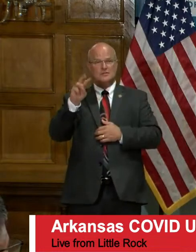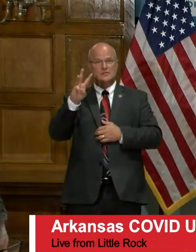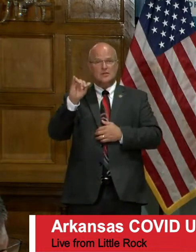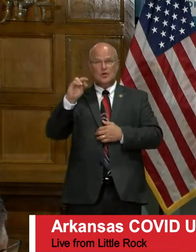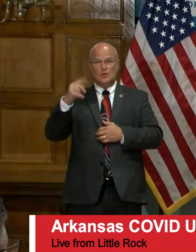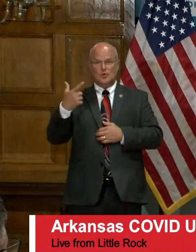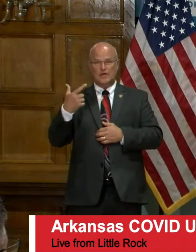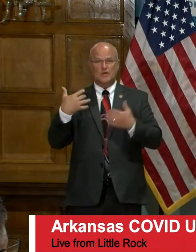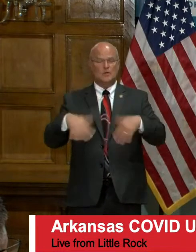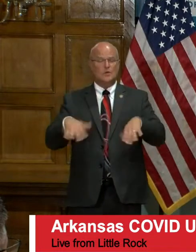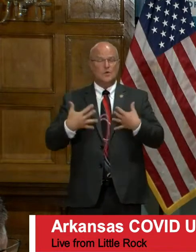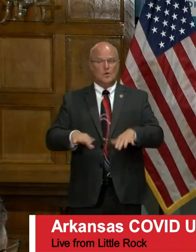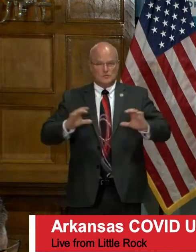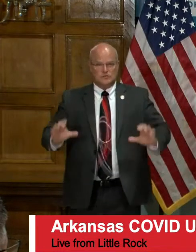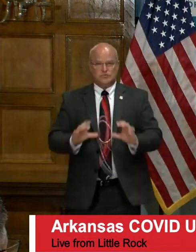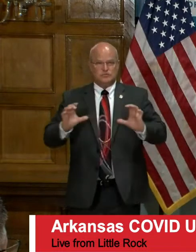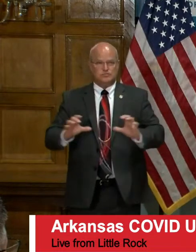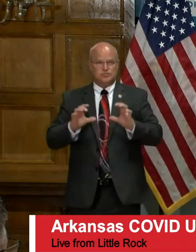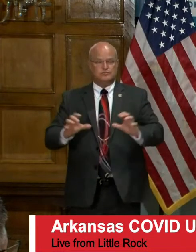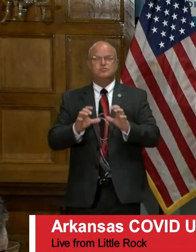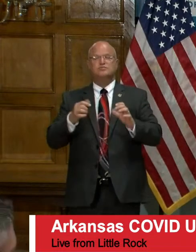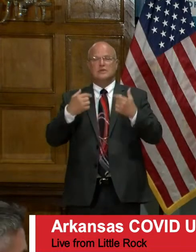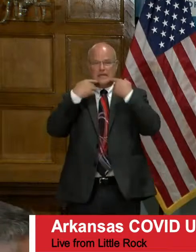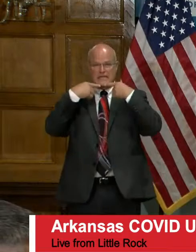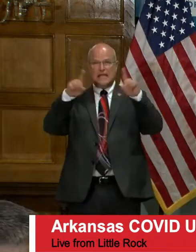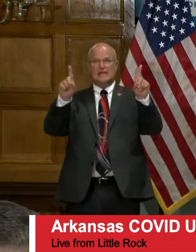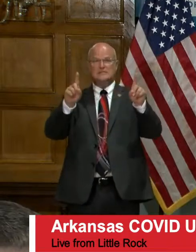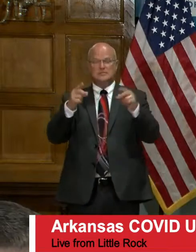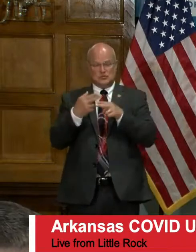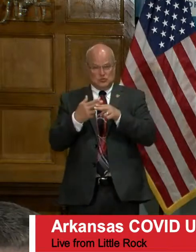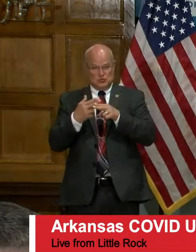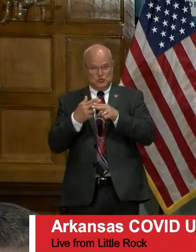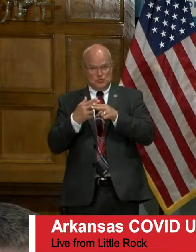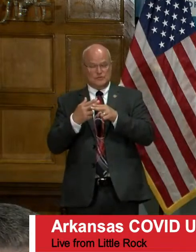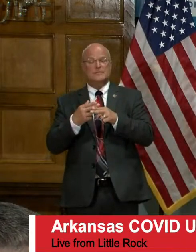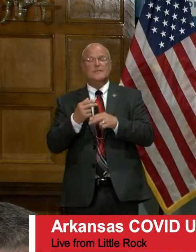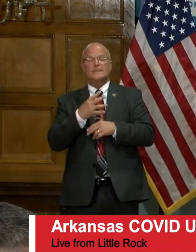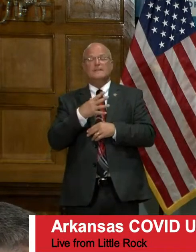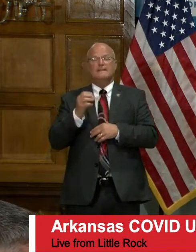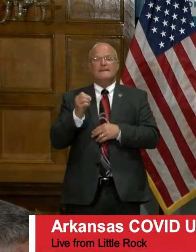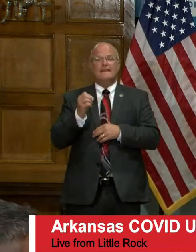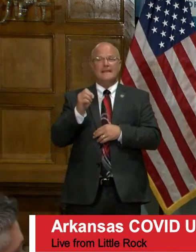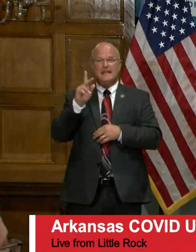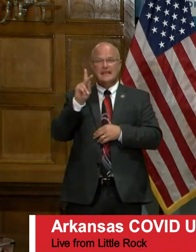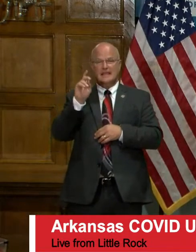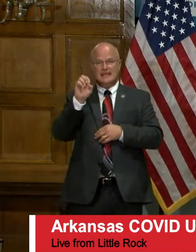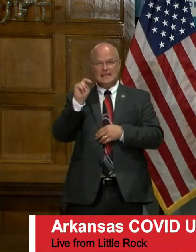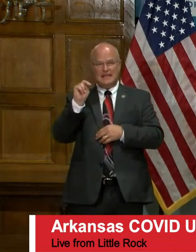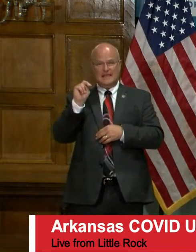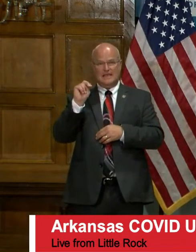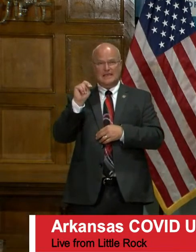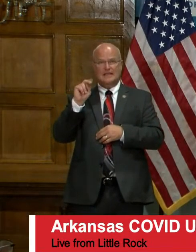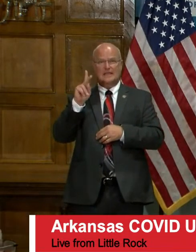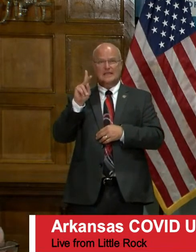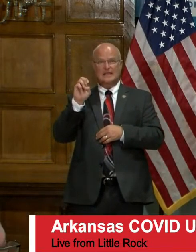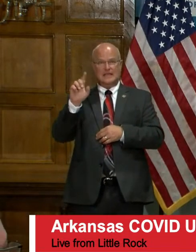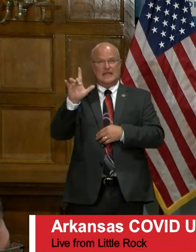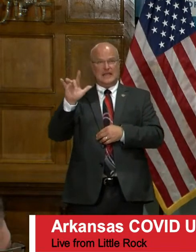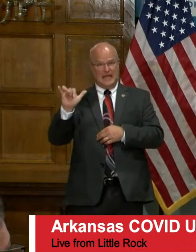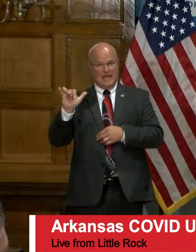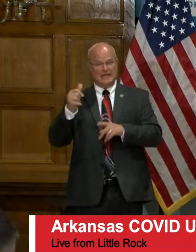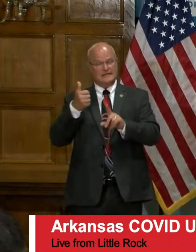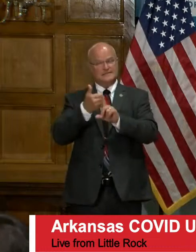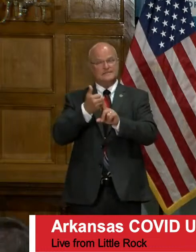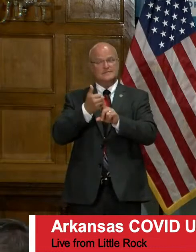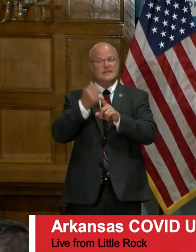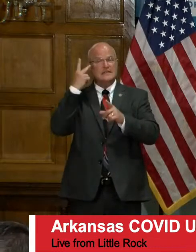has been very instrumental in the announcement I'm going to be making shortly, and Ken Kelly,